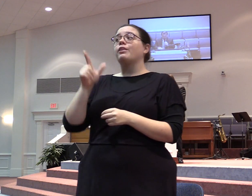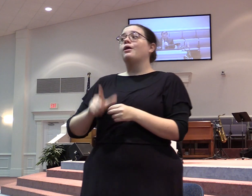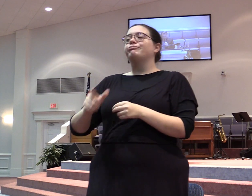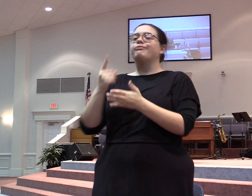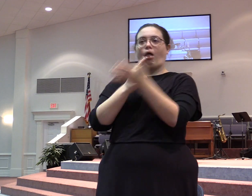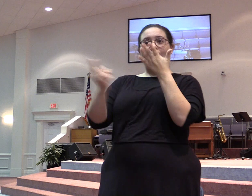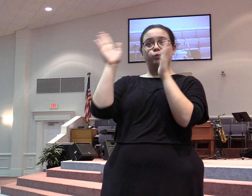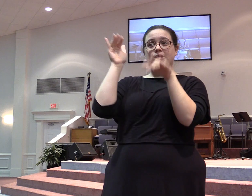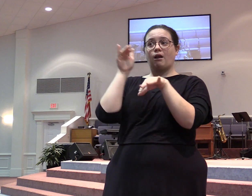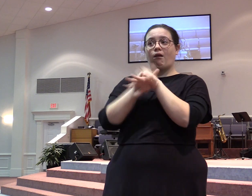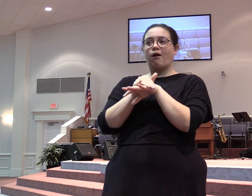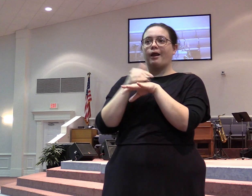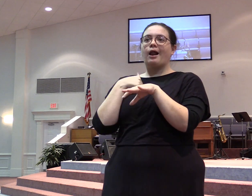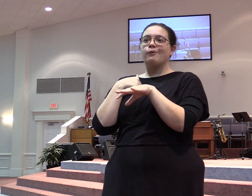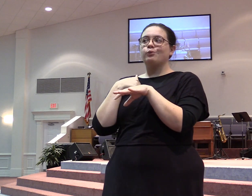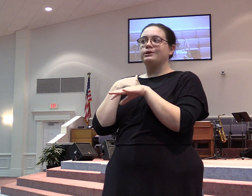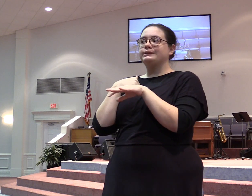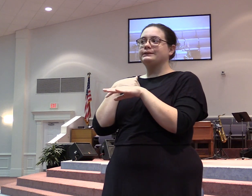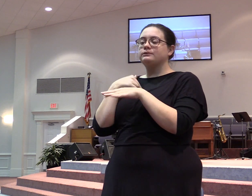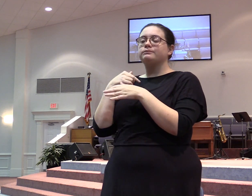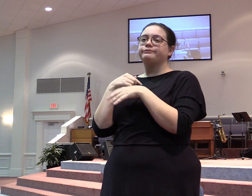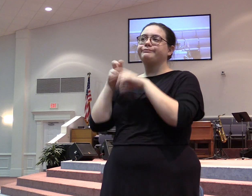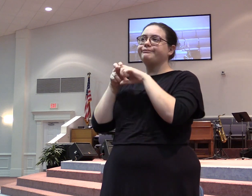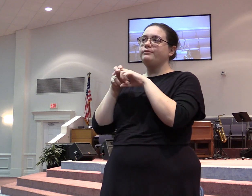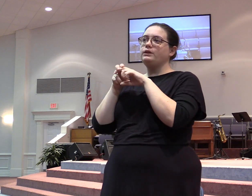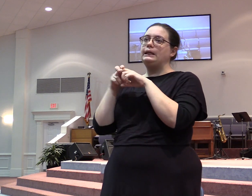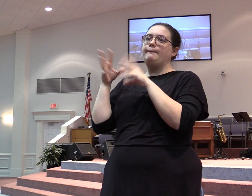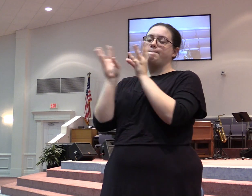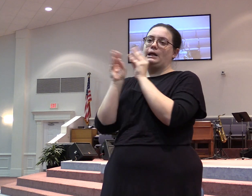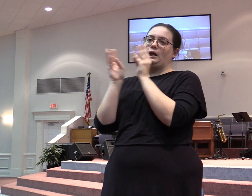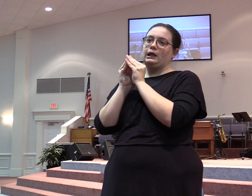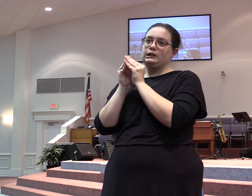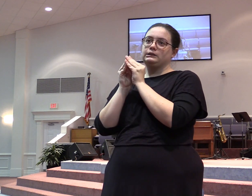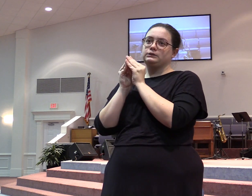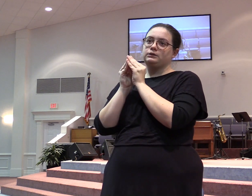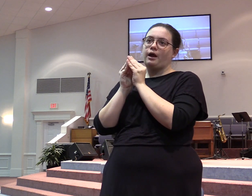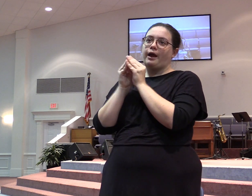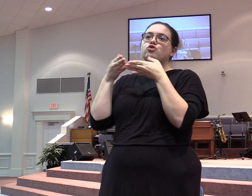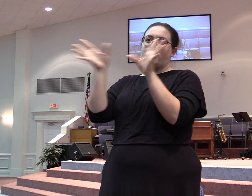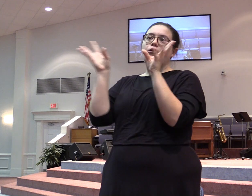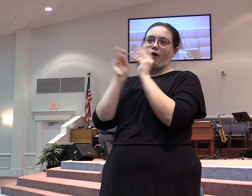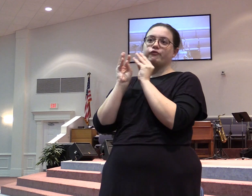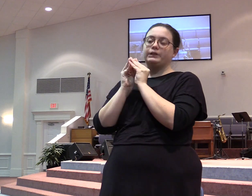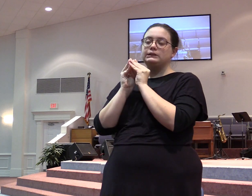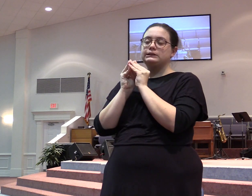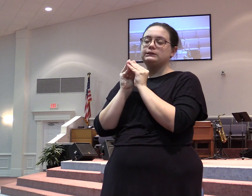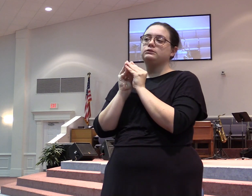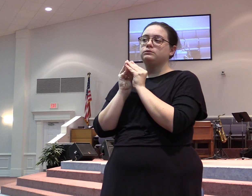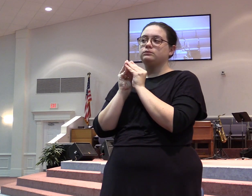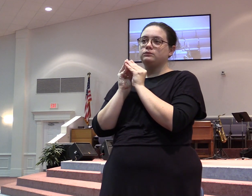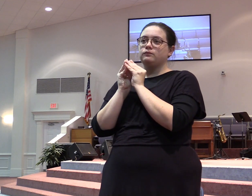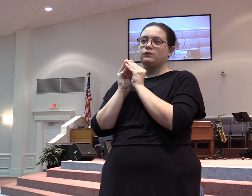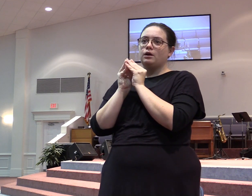night as I was sitting in board meetings at headquarters, or at a general conference, I should say. And while they're up